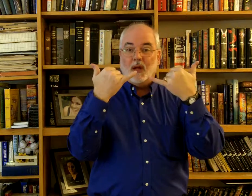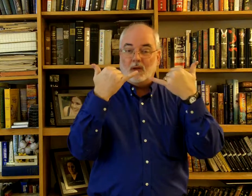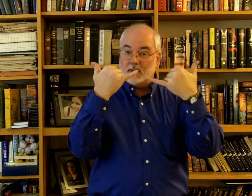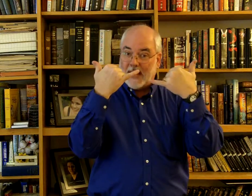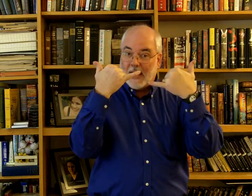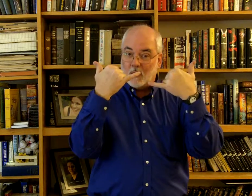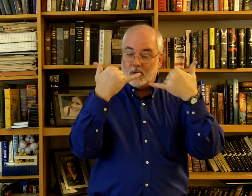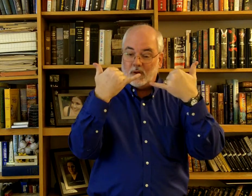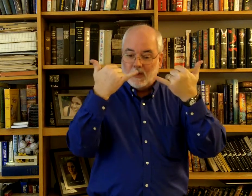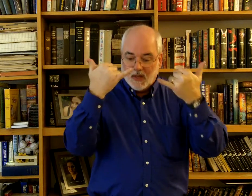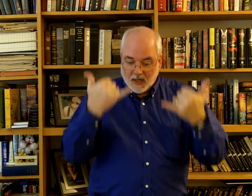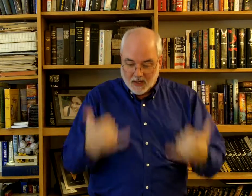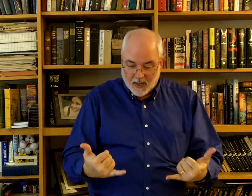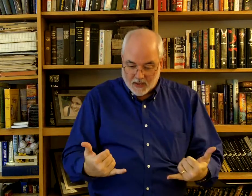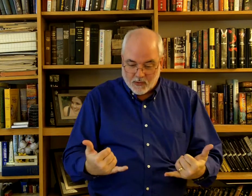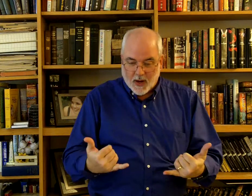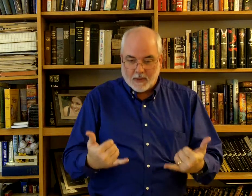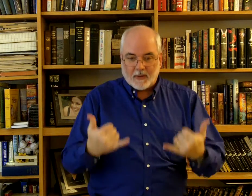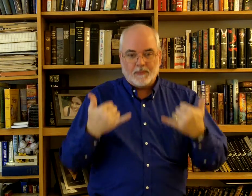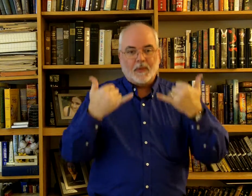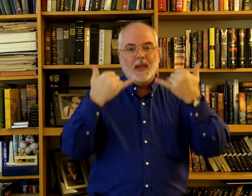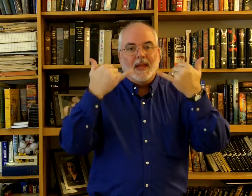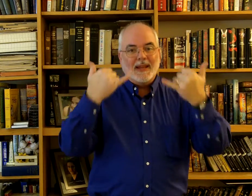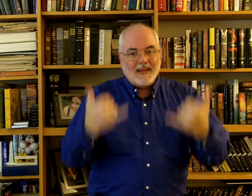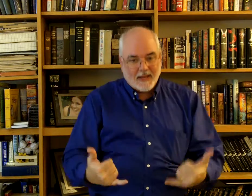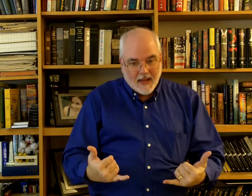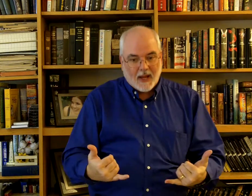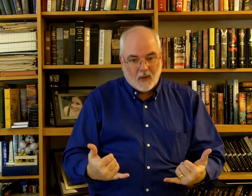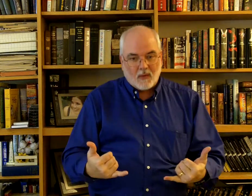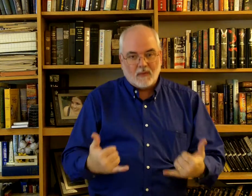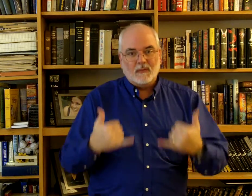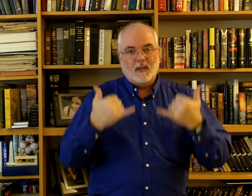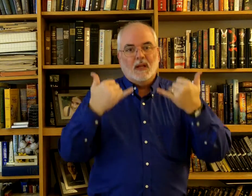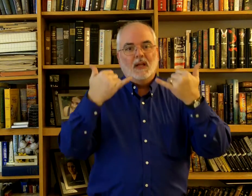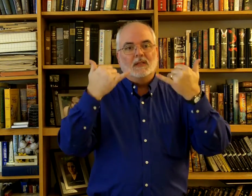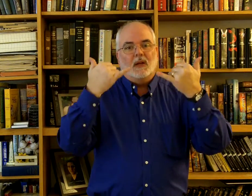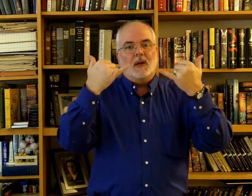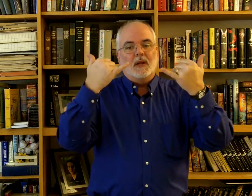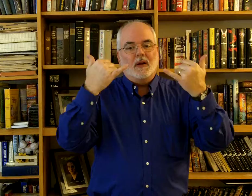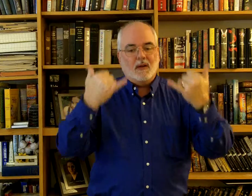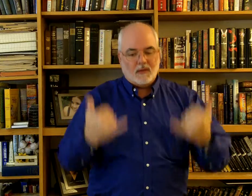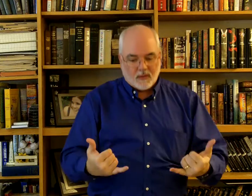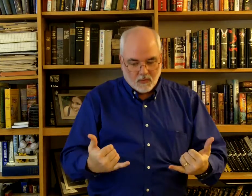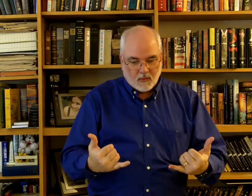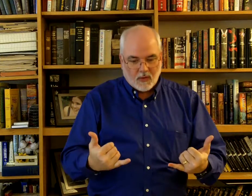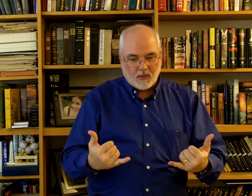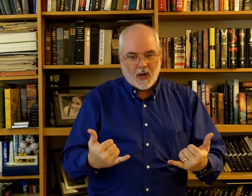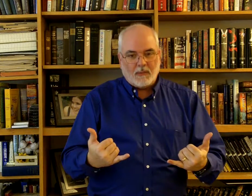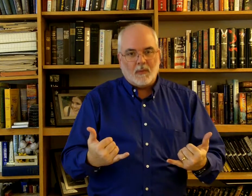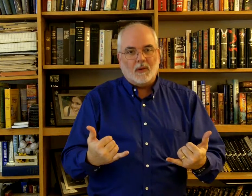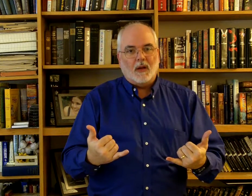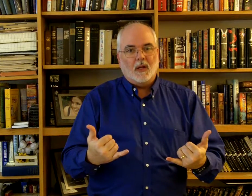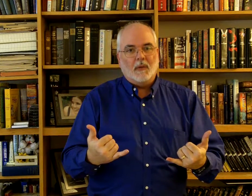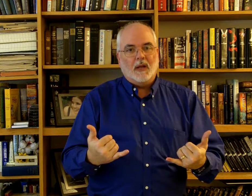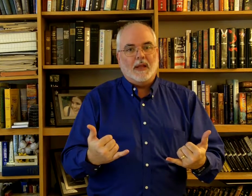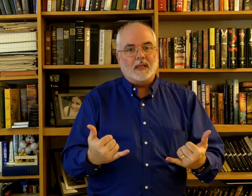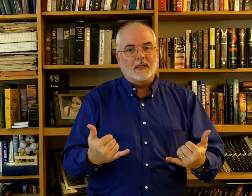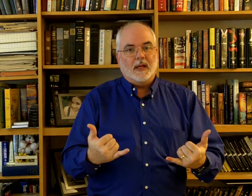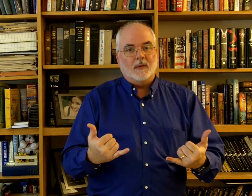knuckles out, kind of dropping. Now. Third here, and you drop them a little bit, and then it's now.